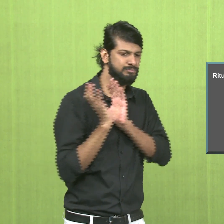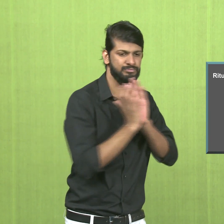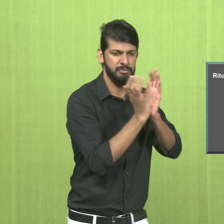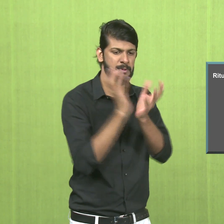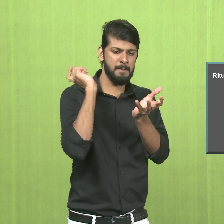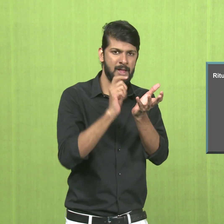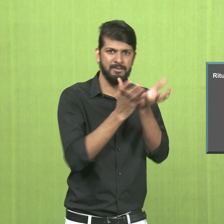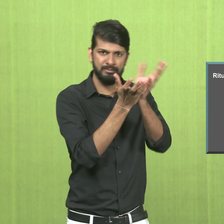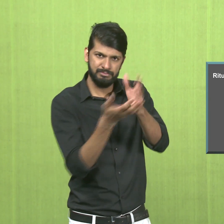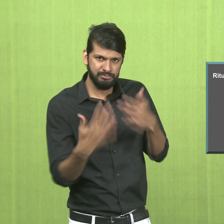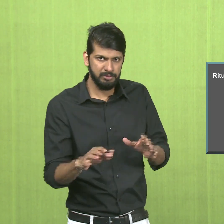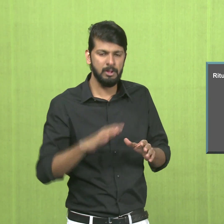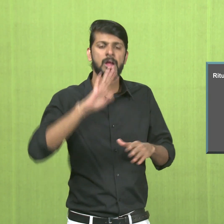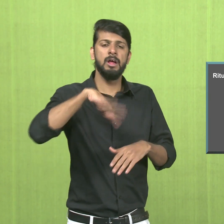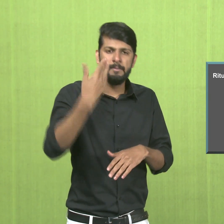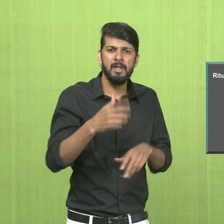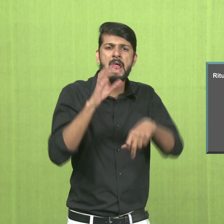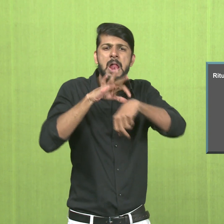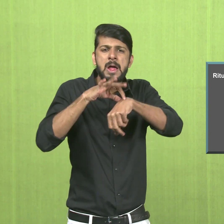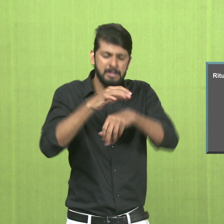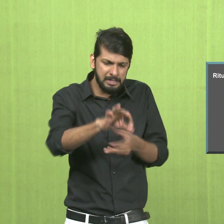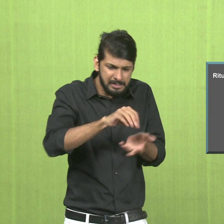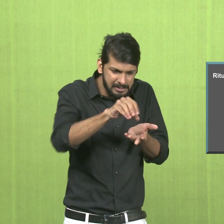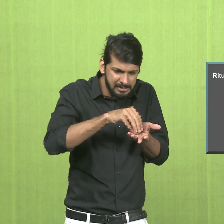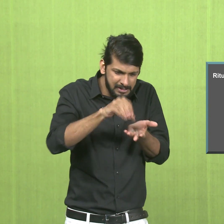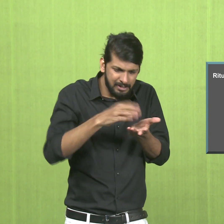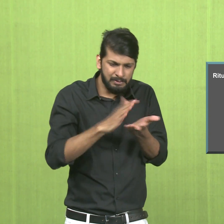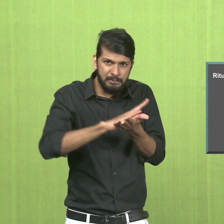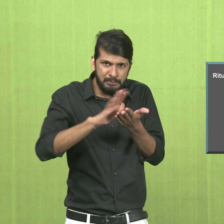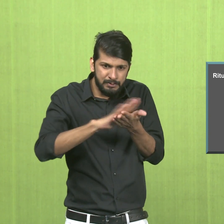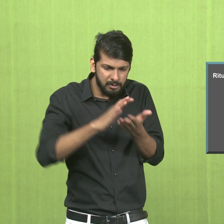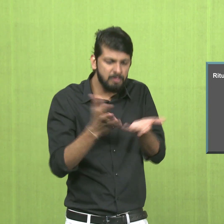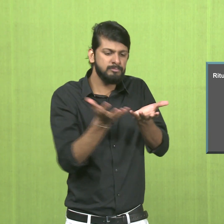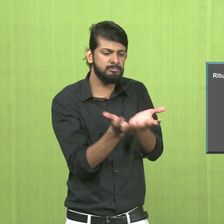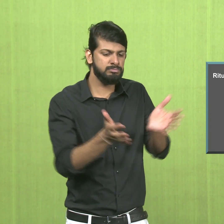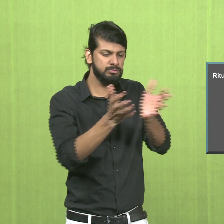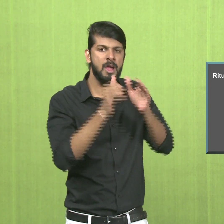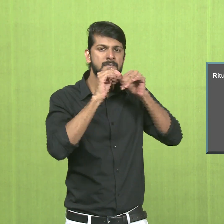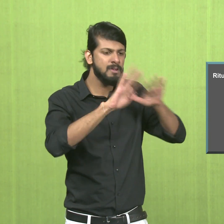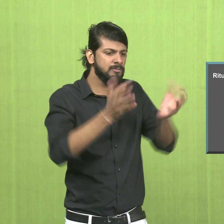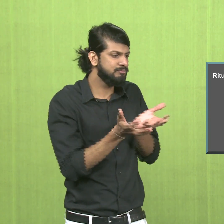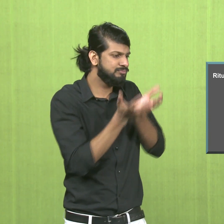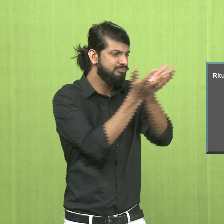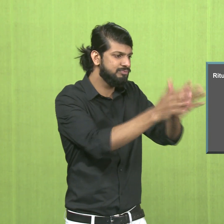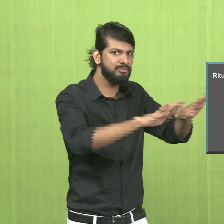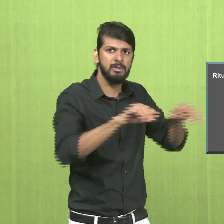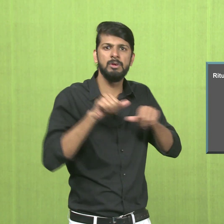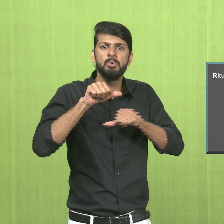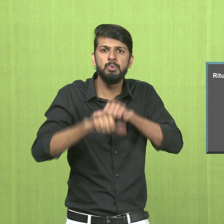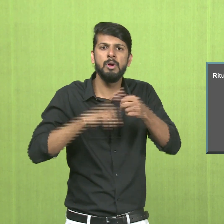or pray, and there is a pitcher of water, and then after burning, the ashes are